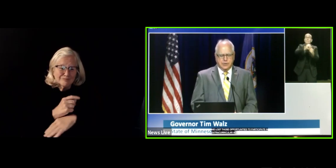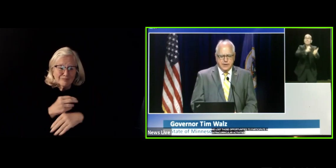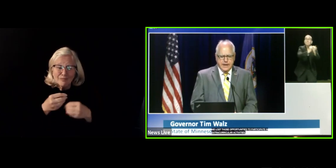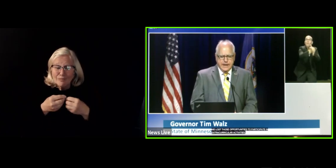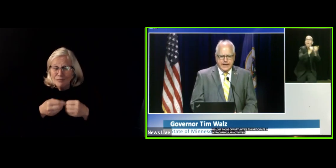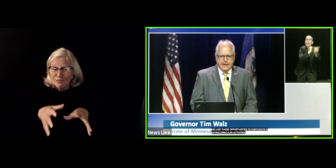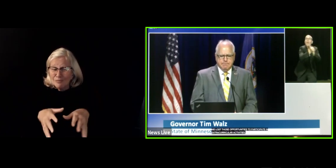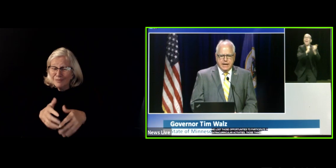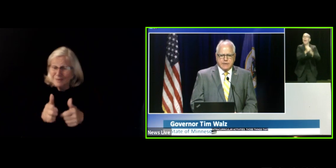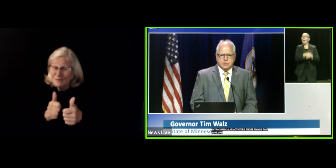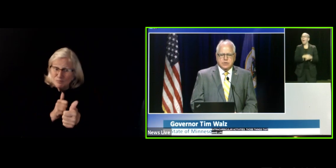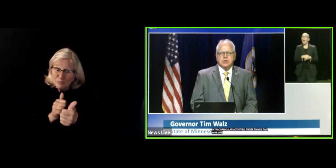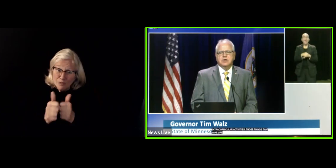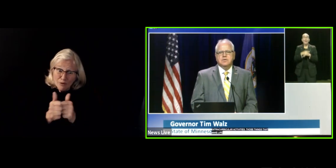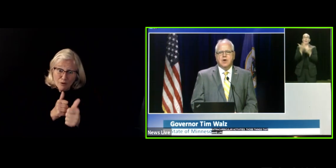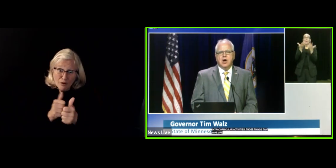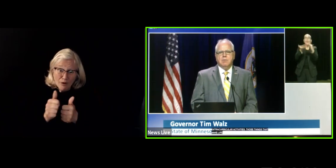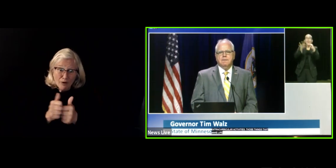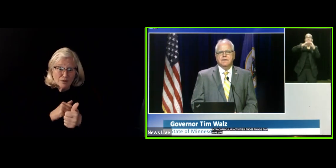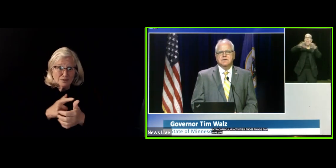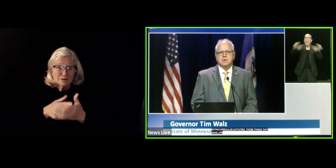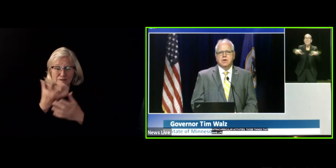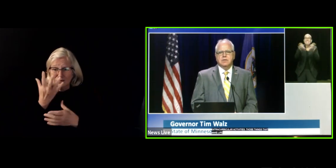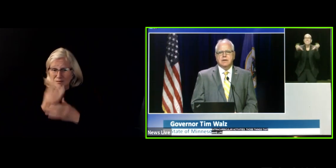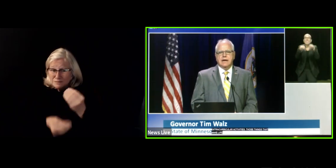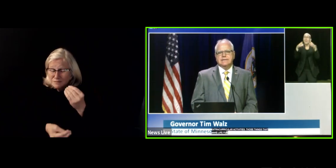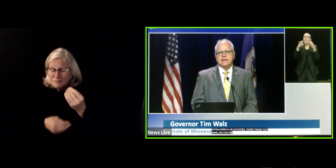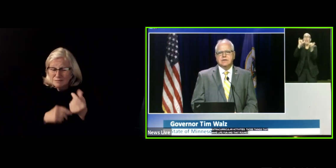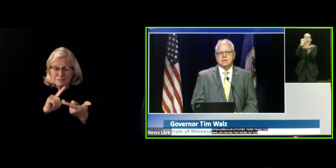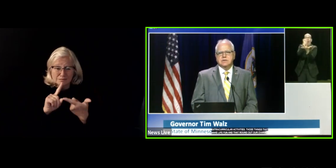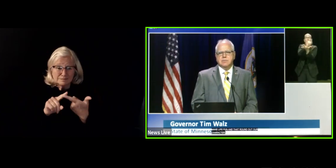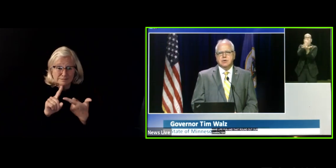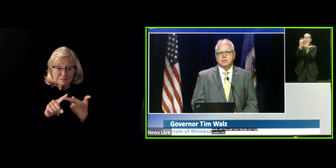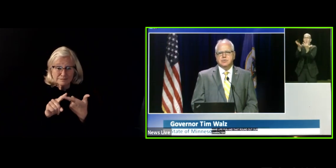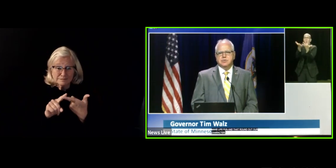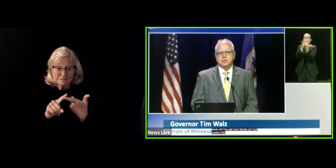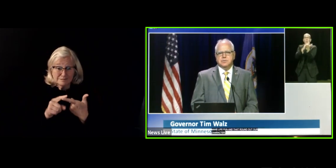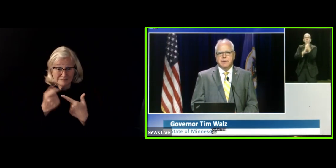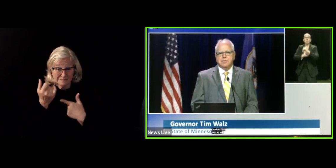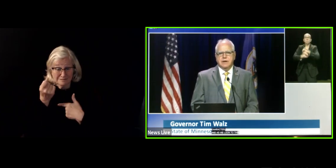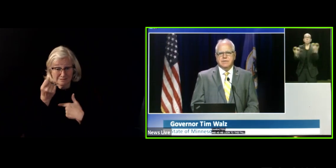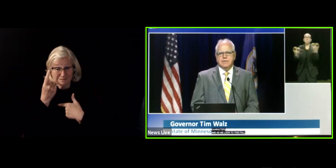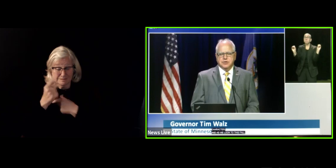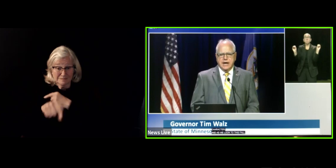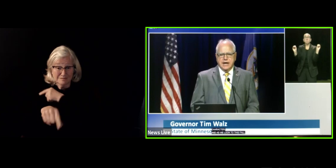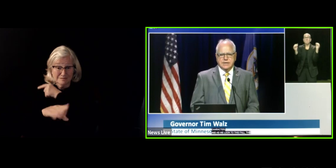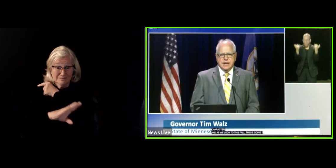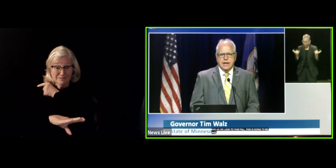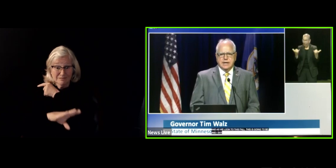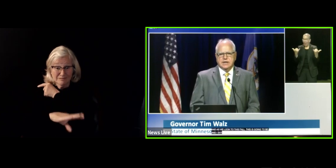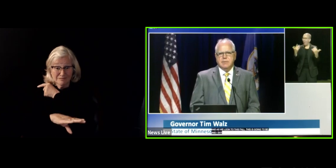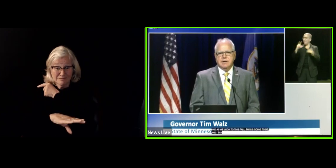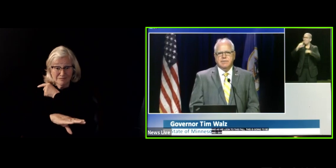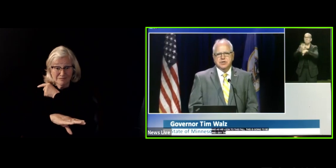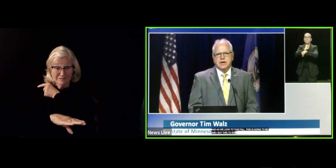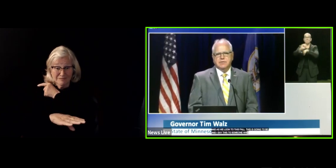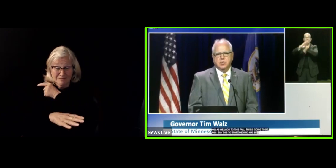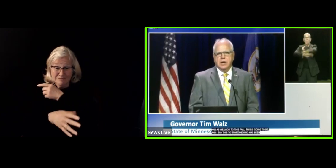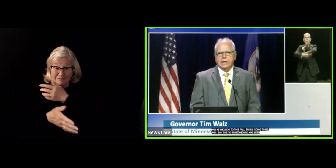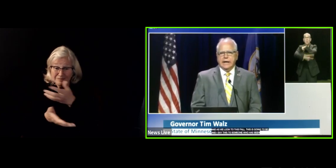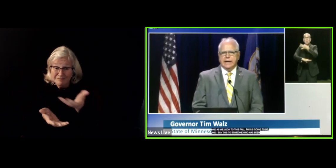character. And as we look to this fall, this is going to be, and I say this to someone who has been through many first days, it's going to be a first